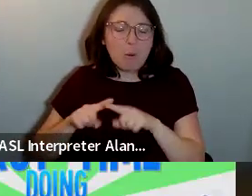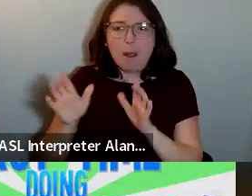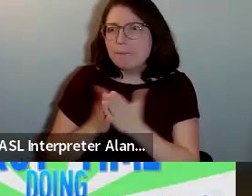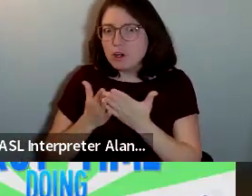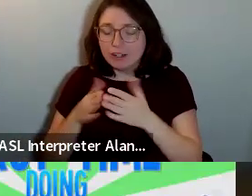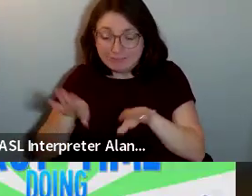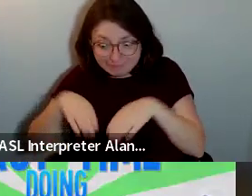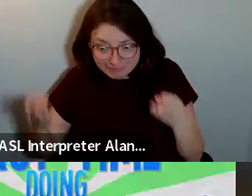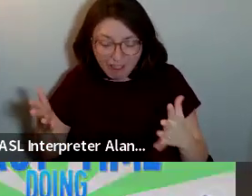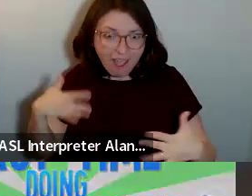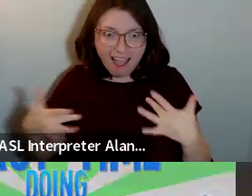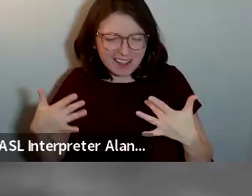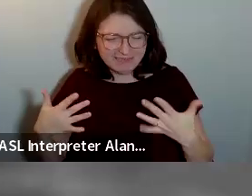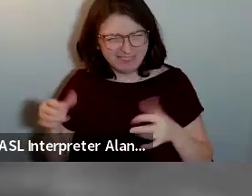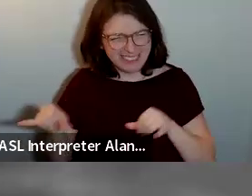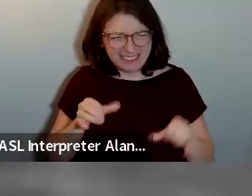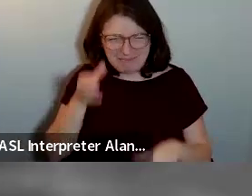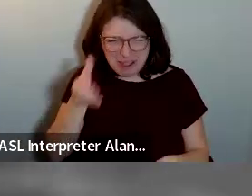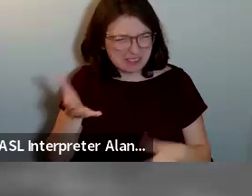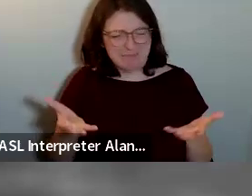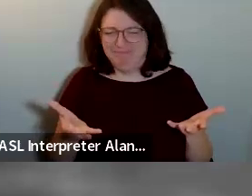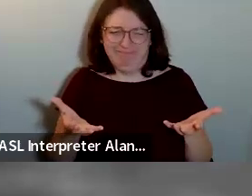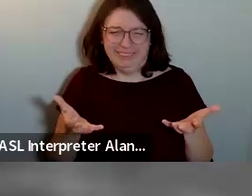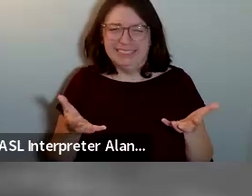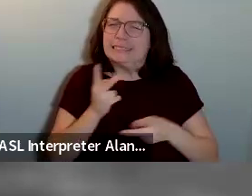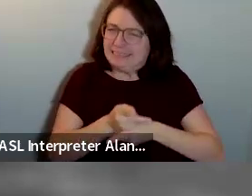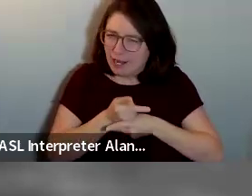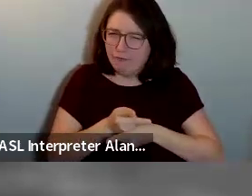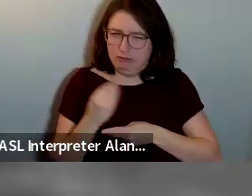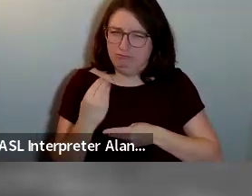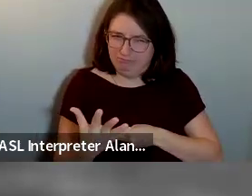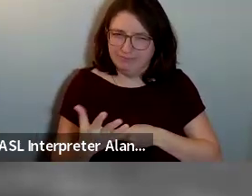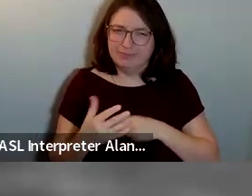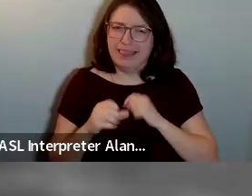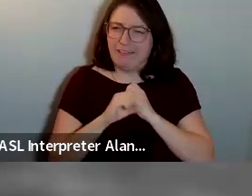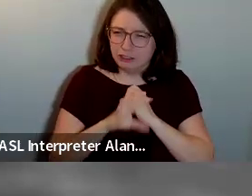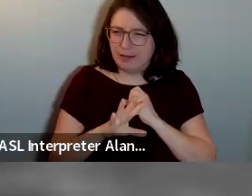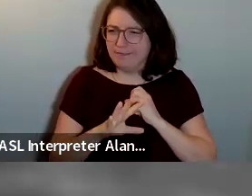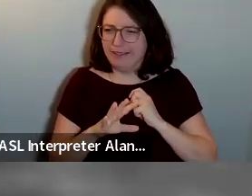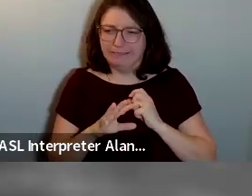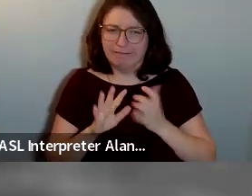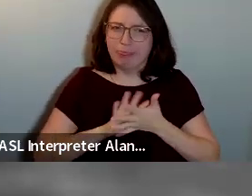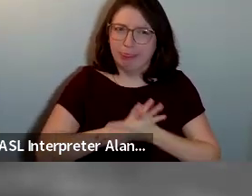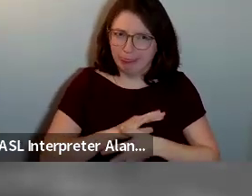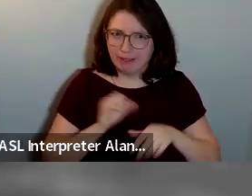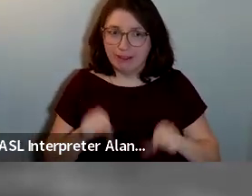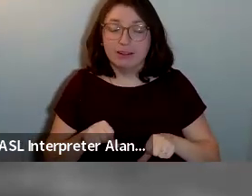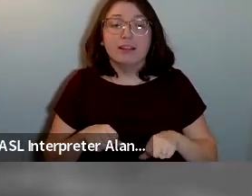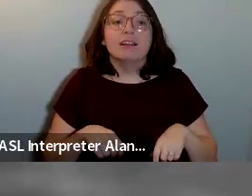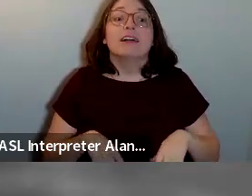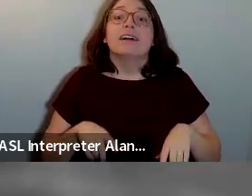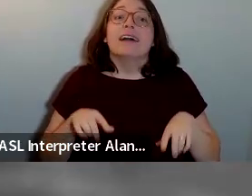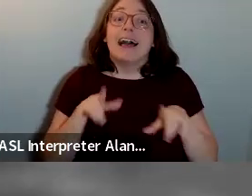take great care. At the same time, depending on where you come from, you may be fueled with psychedelic